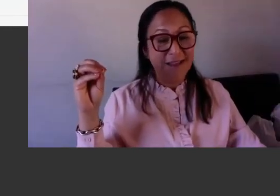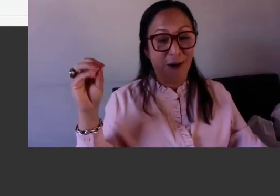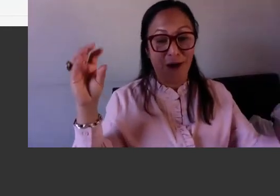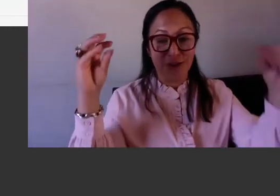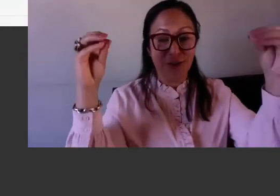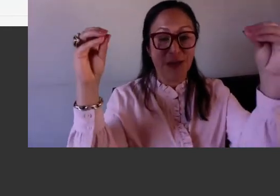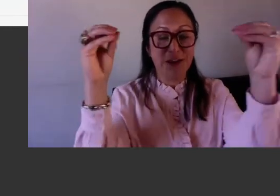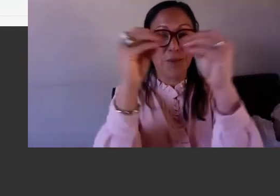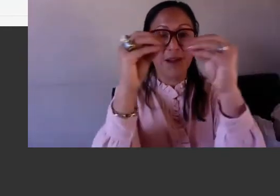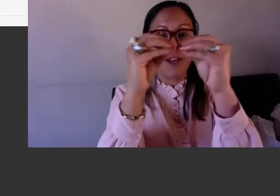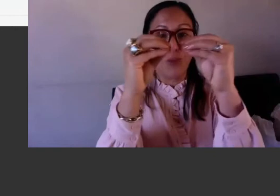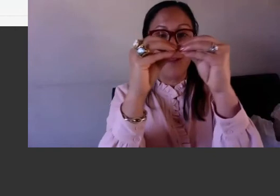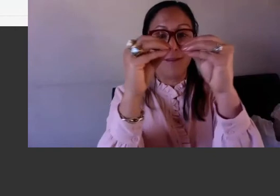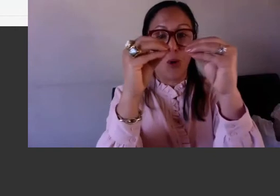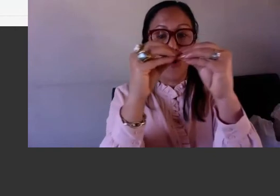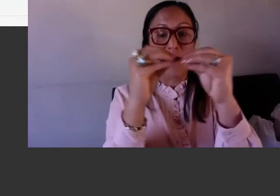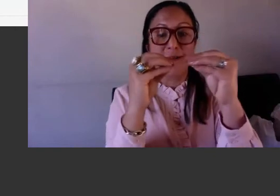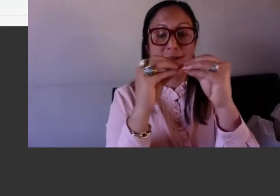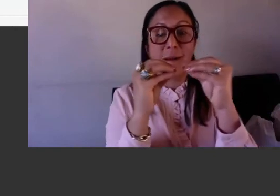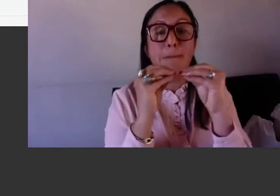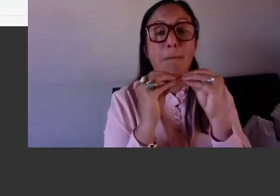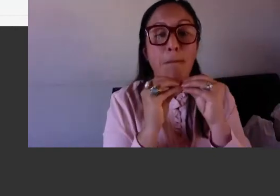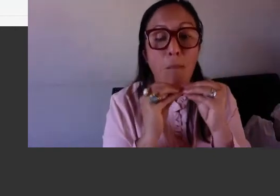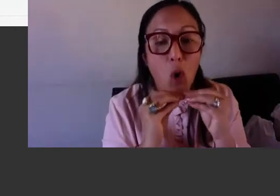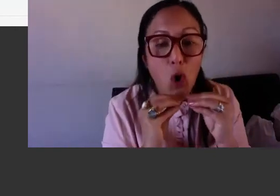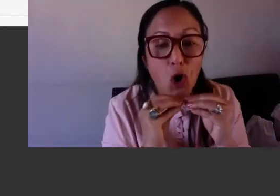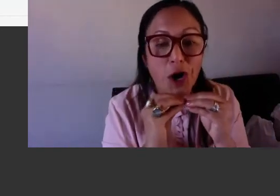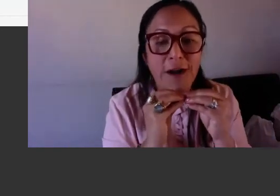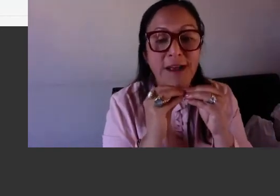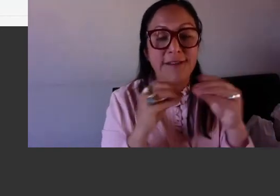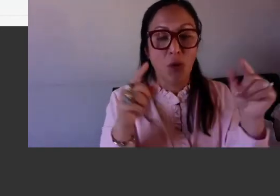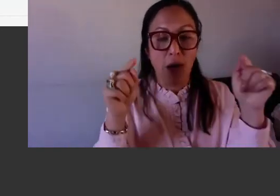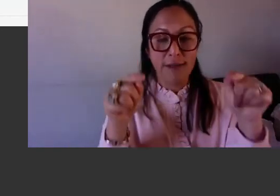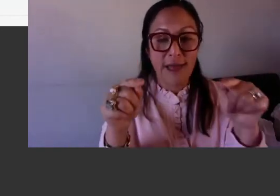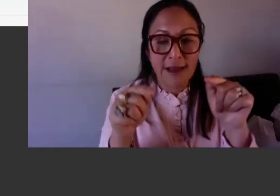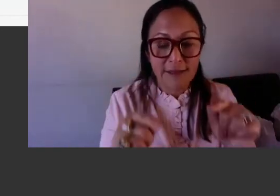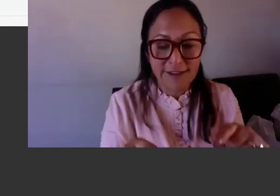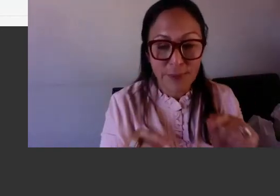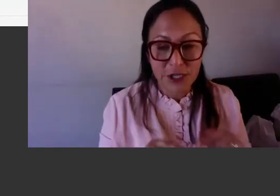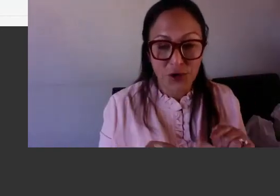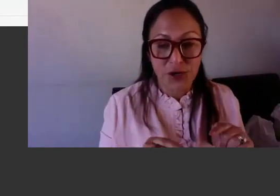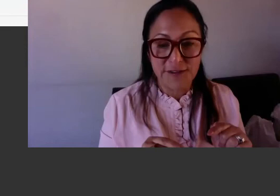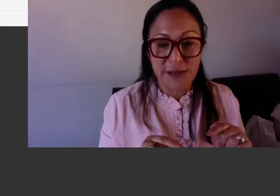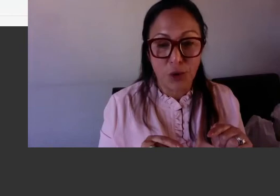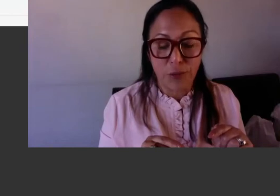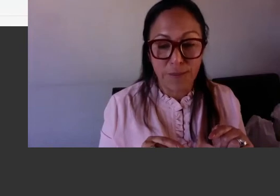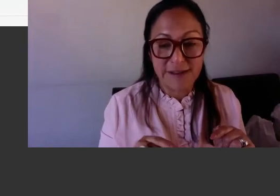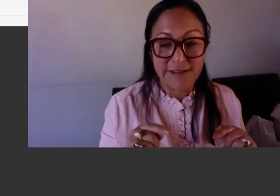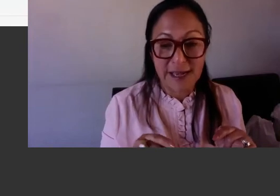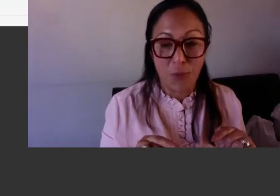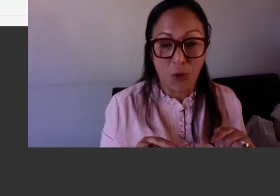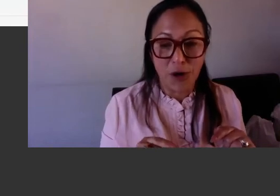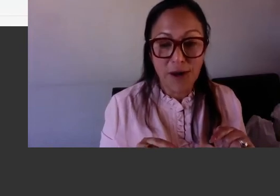ate them all. So then you want some more. More. So unlike this picture, you see where the woman